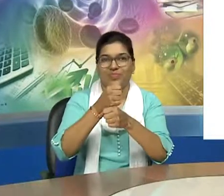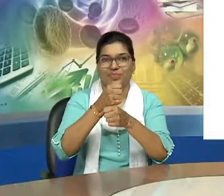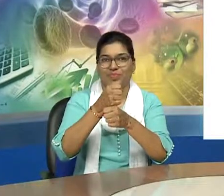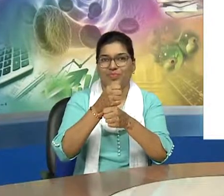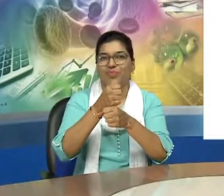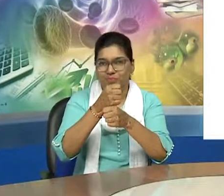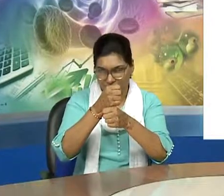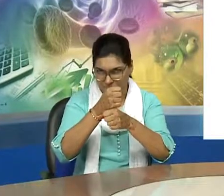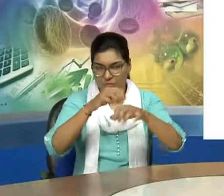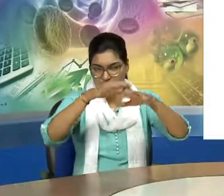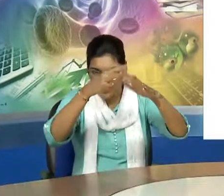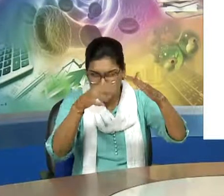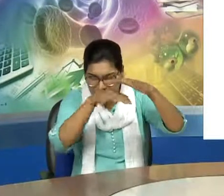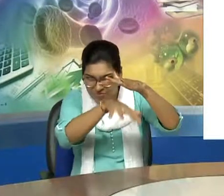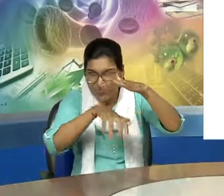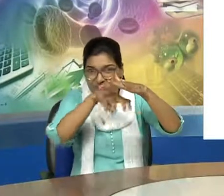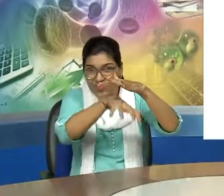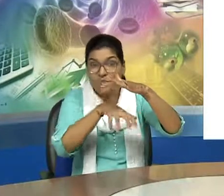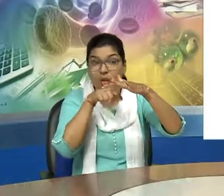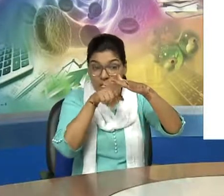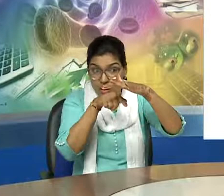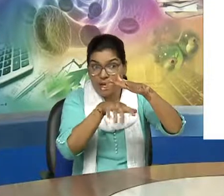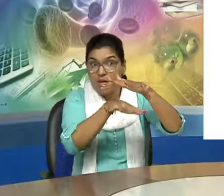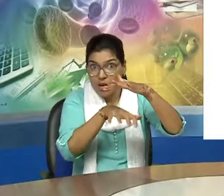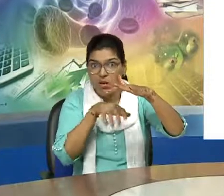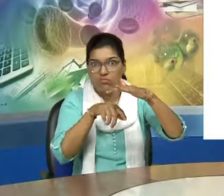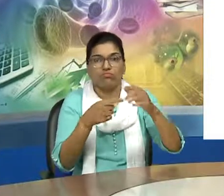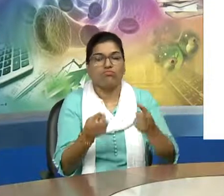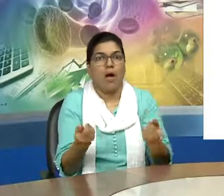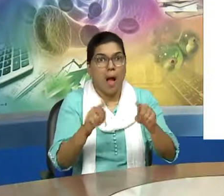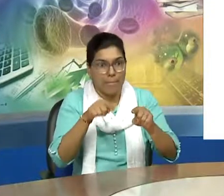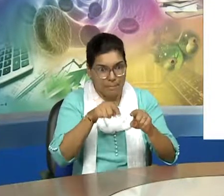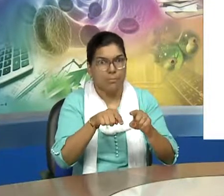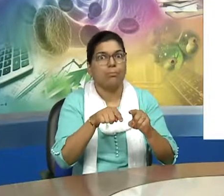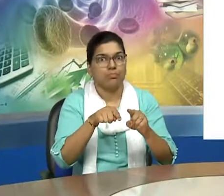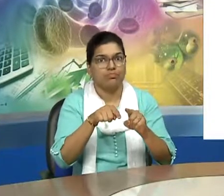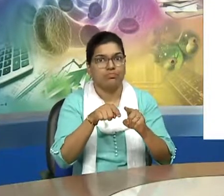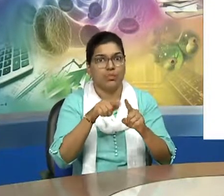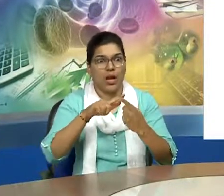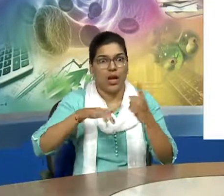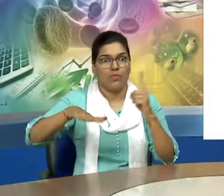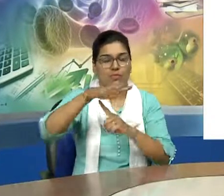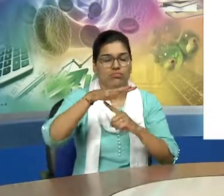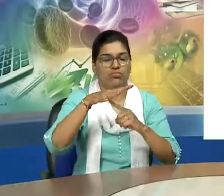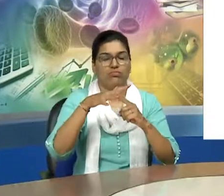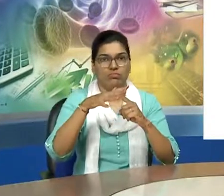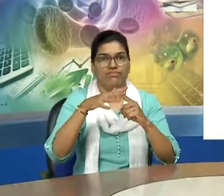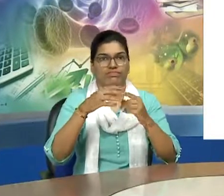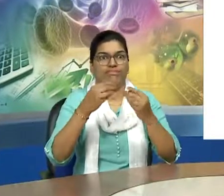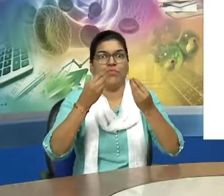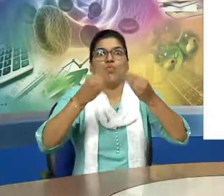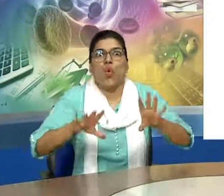after mining. You know, mining, we dig out and take out